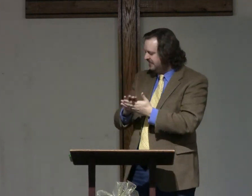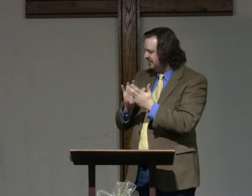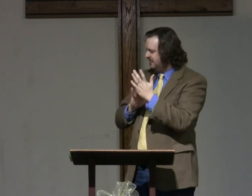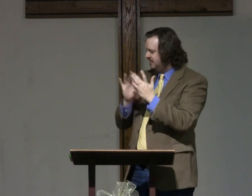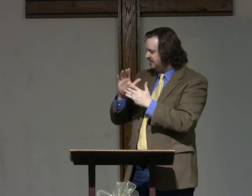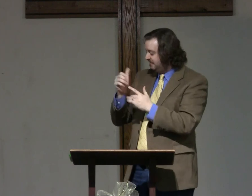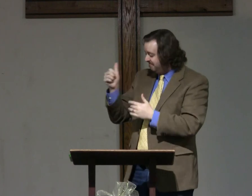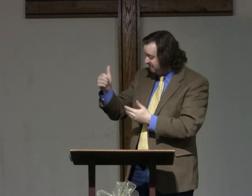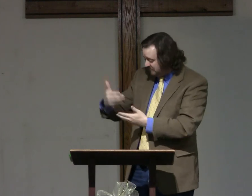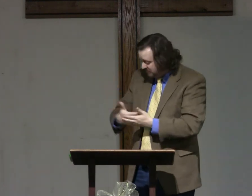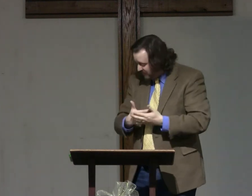That's God's gift to us.